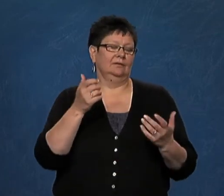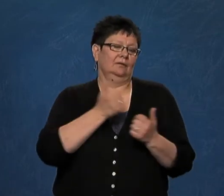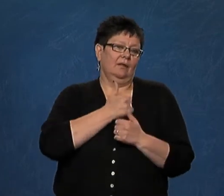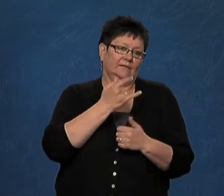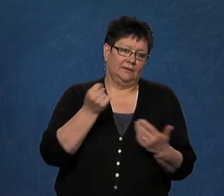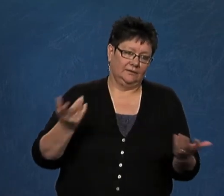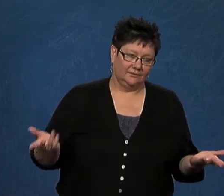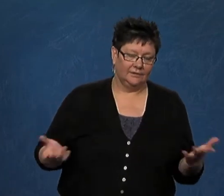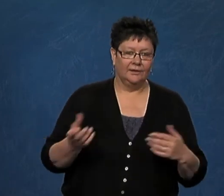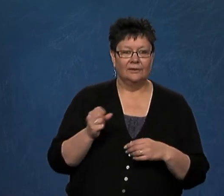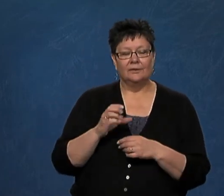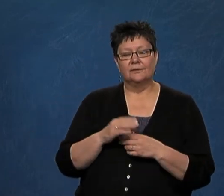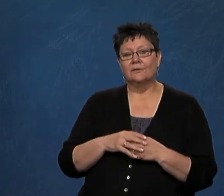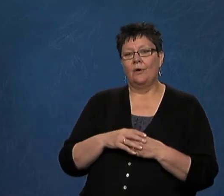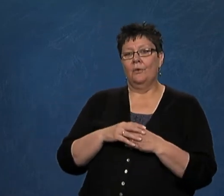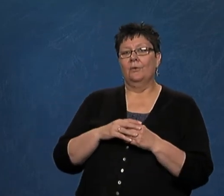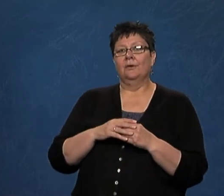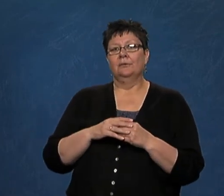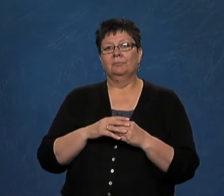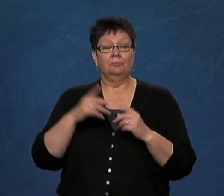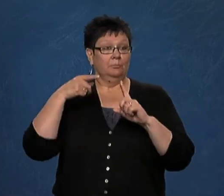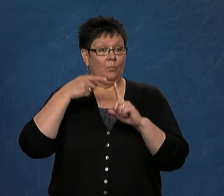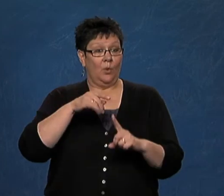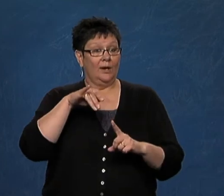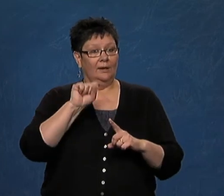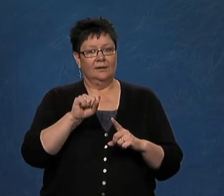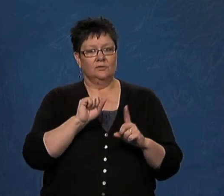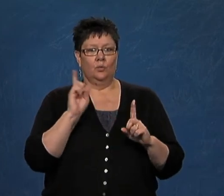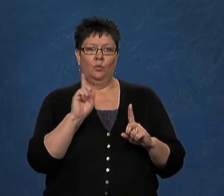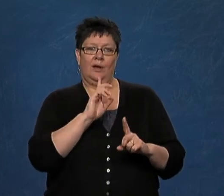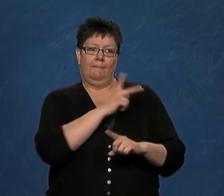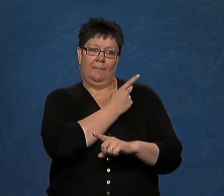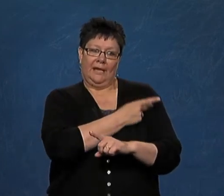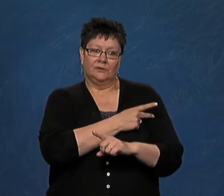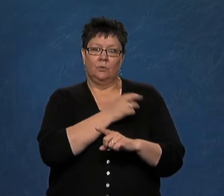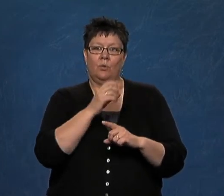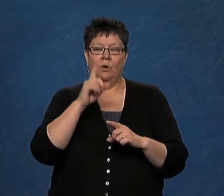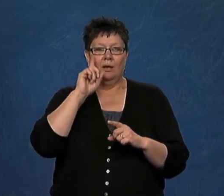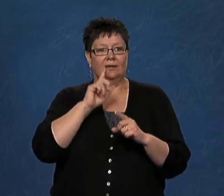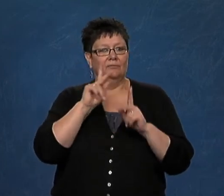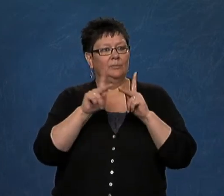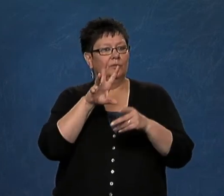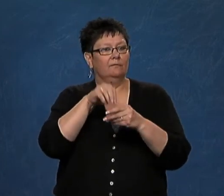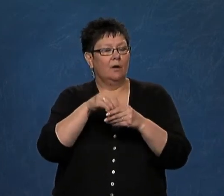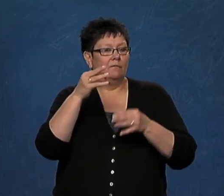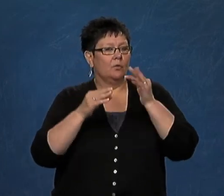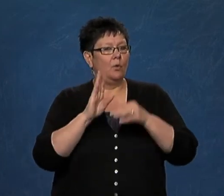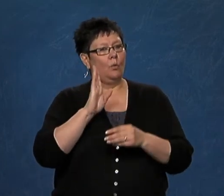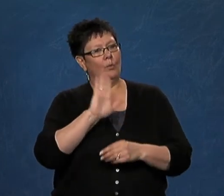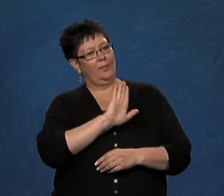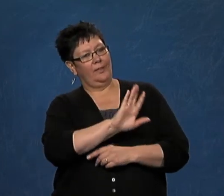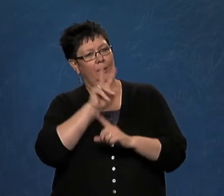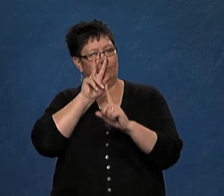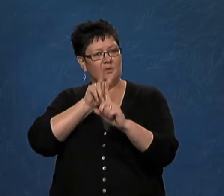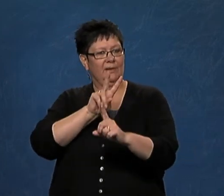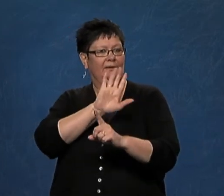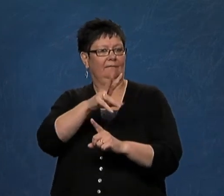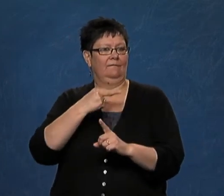And the patient asked the doctor how they liked this technology, and the doctor loved it. So the patient or the